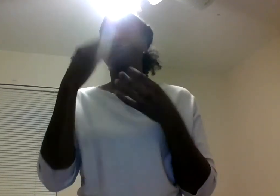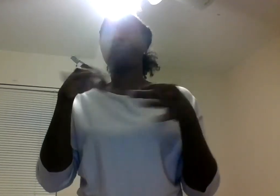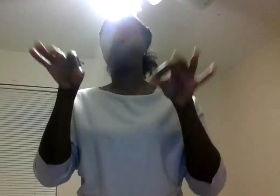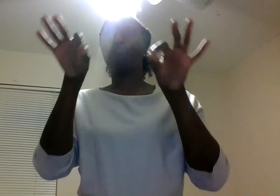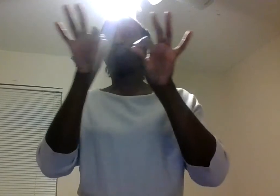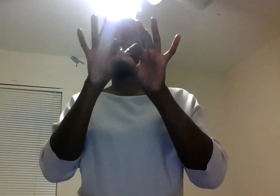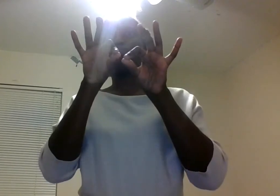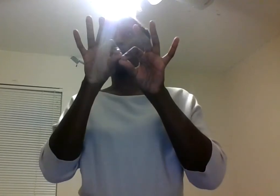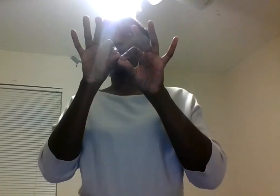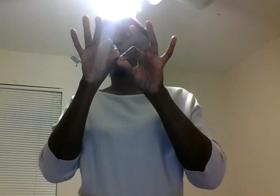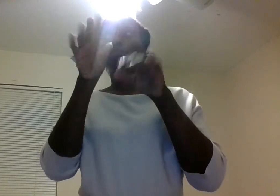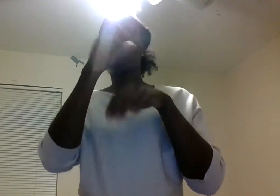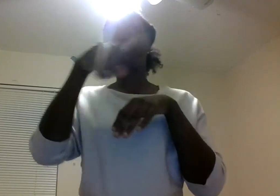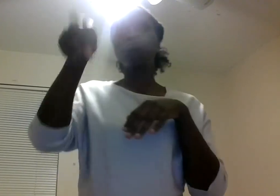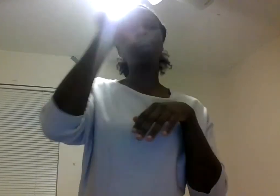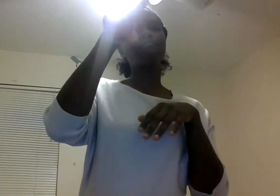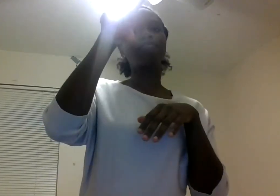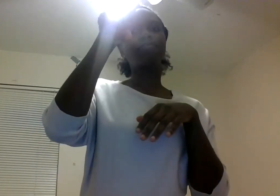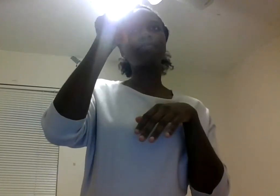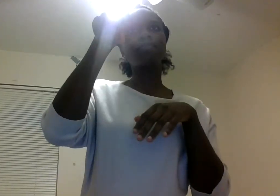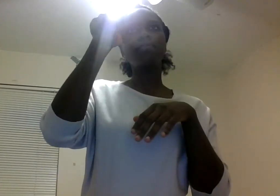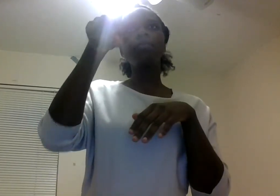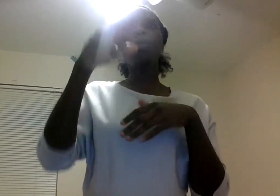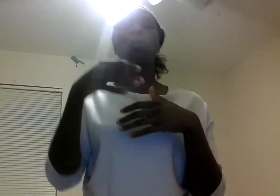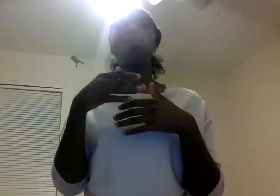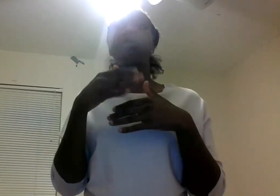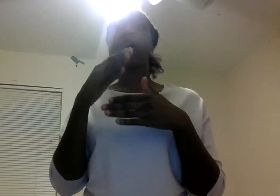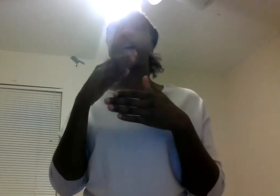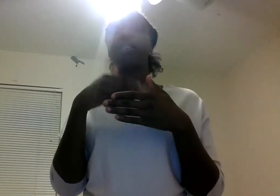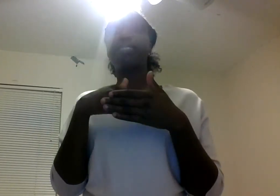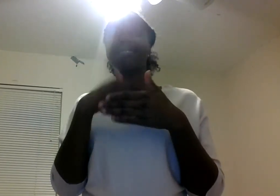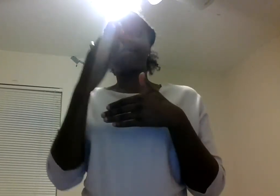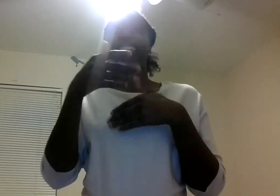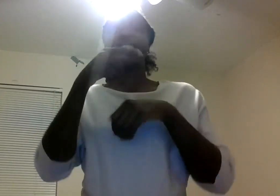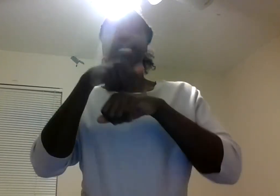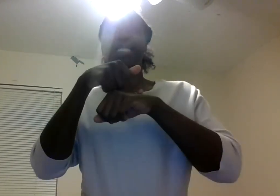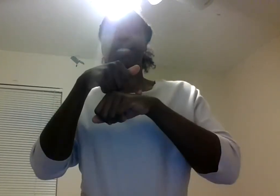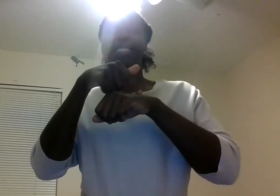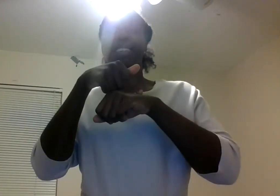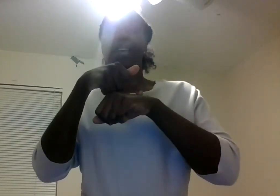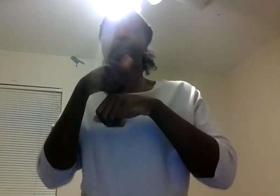prepare your presentation, focus on that why question and tell them a story.